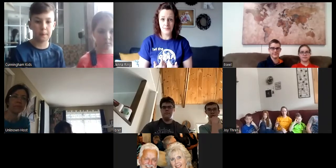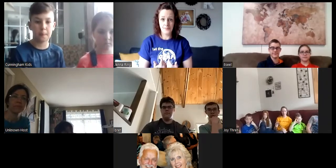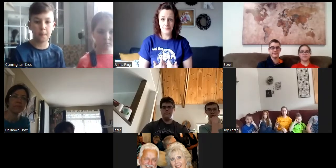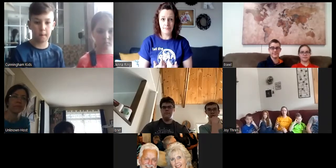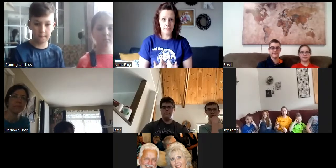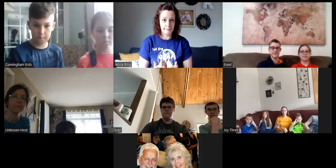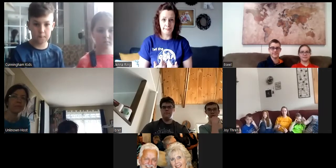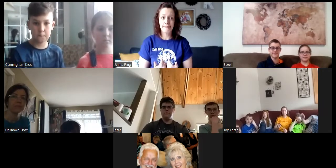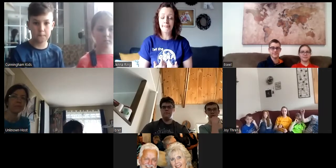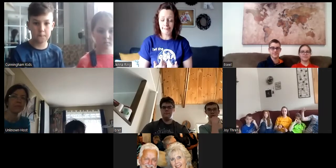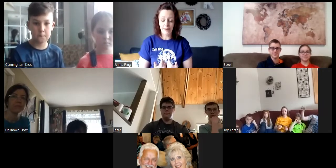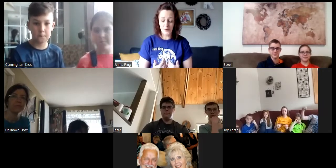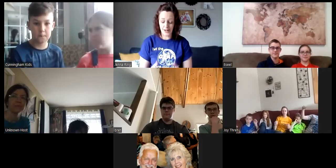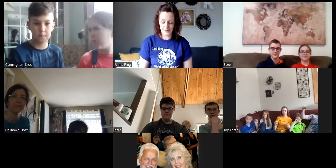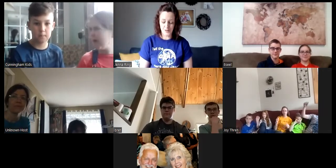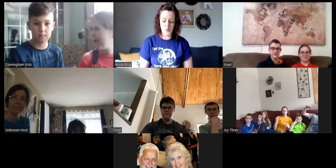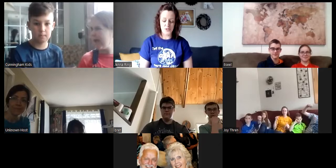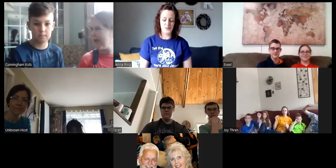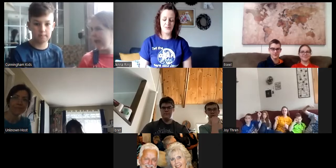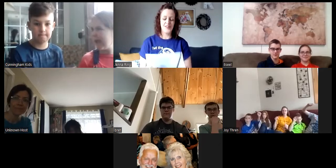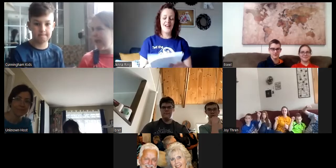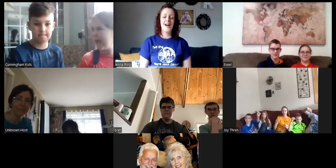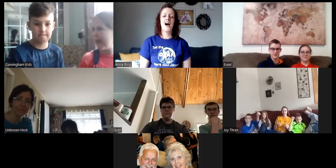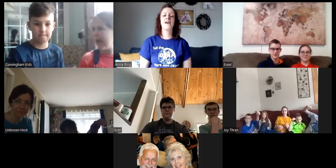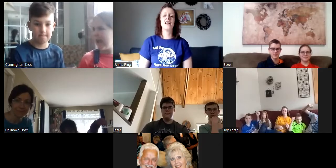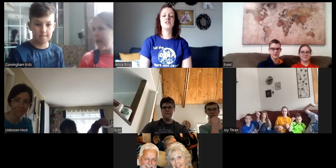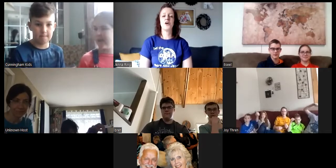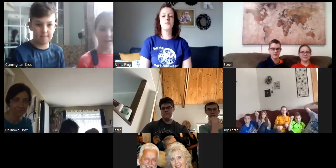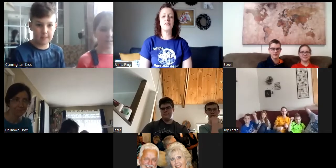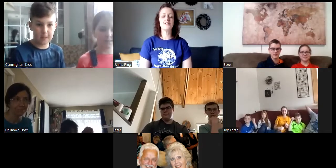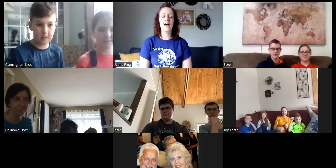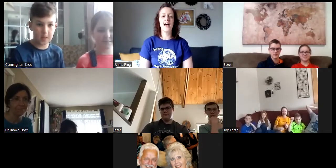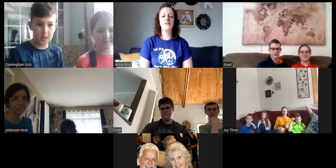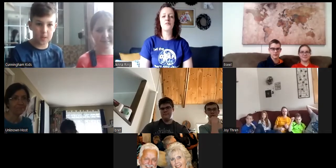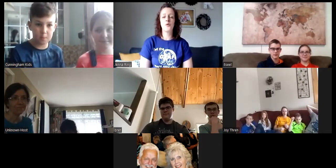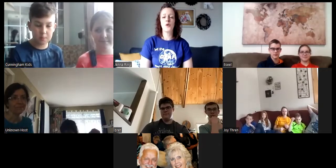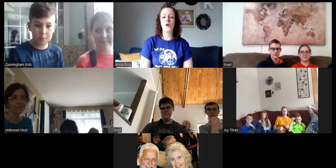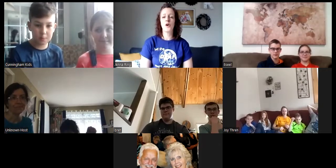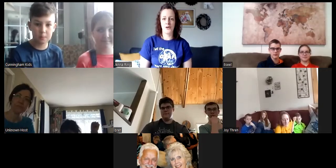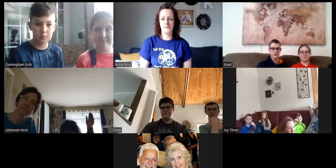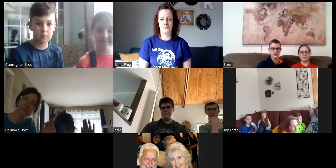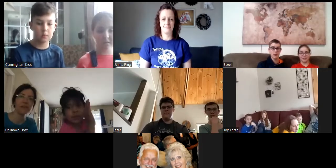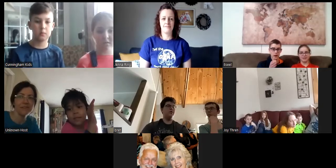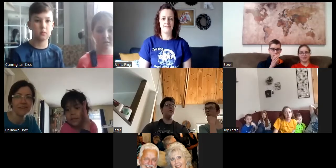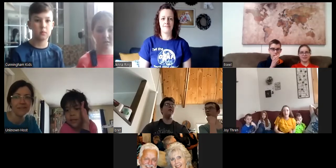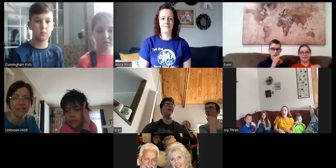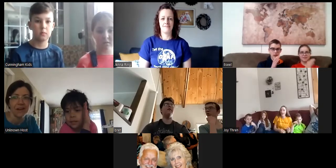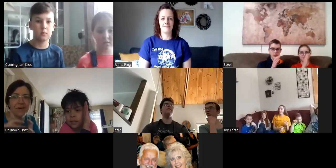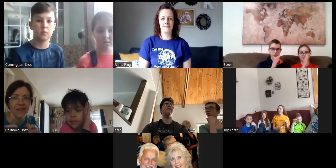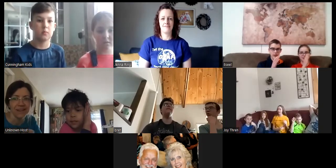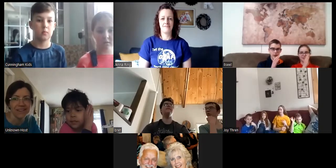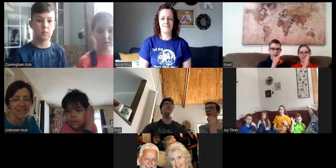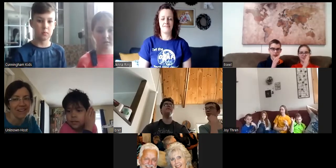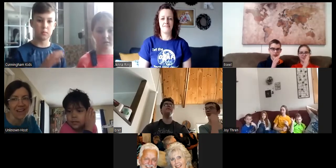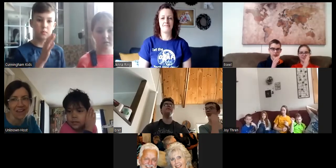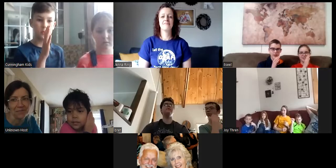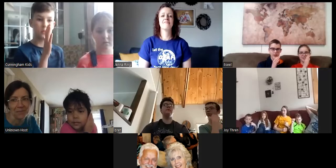okay? Okay, hope so. All right, show me the sign for mother.